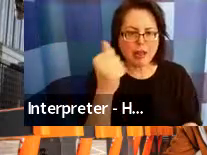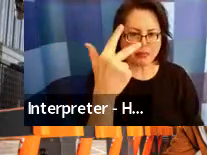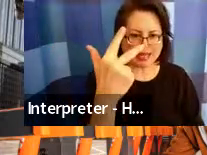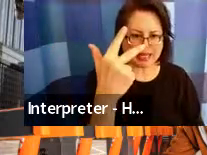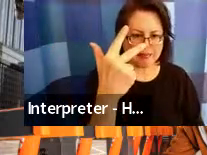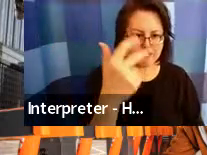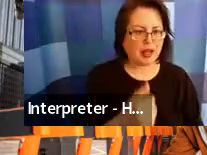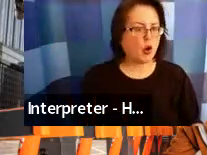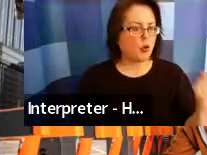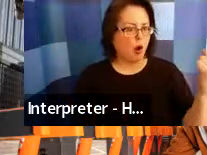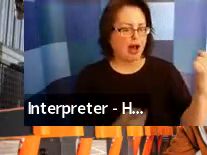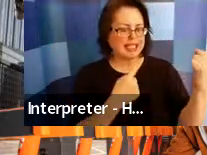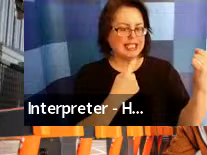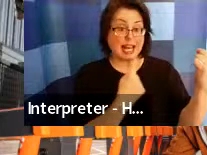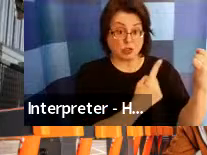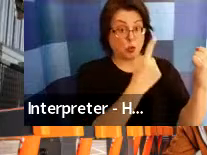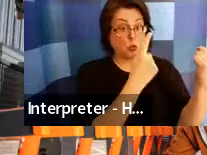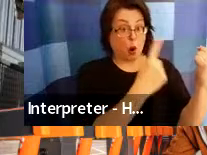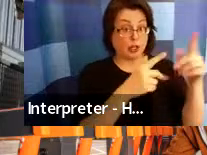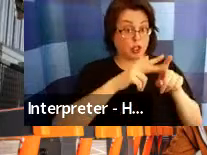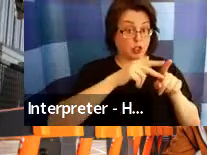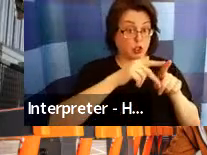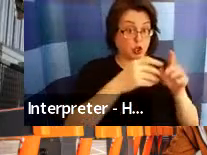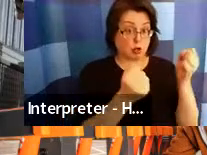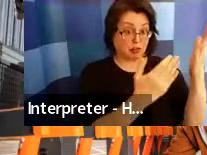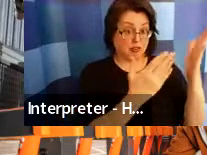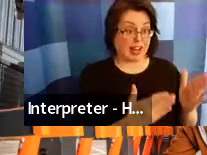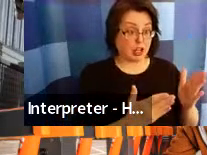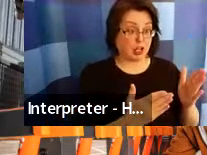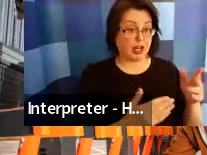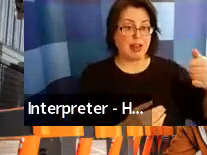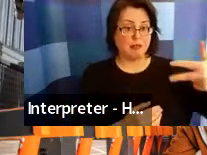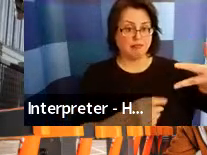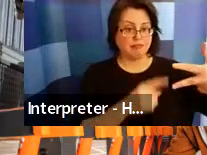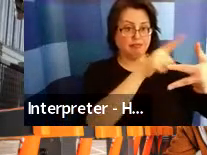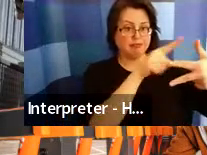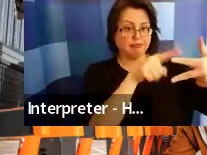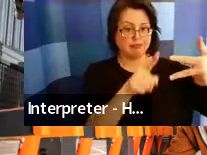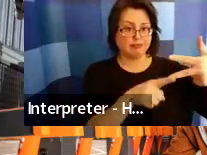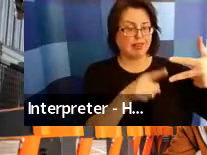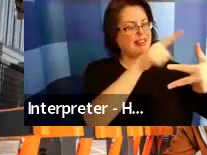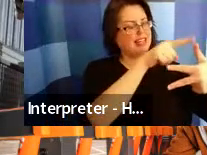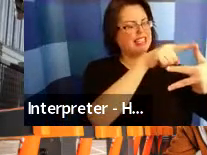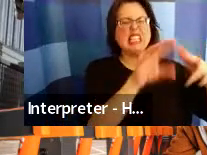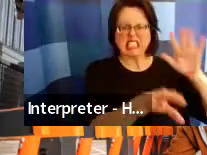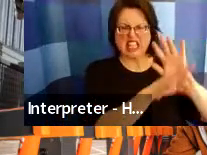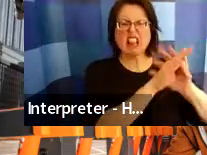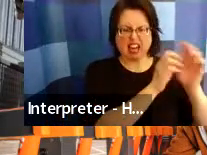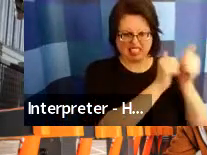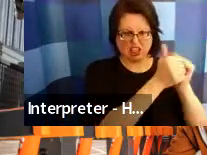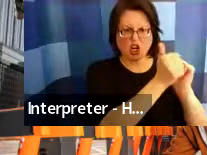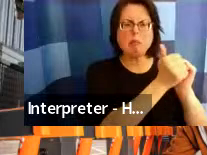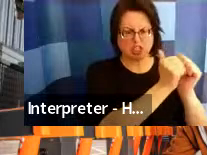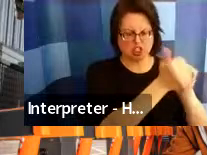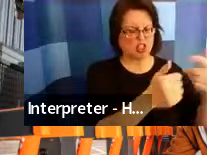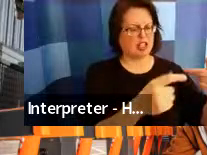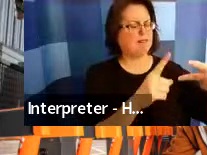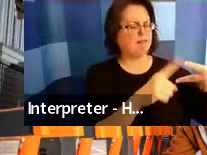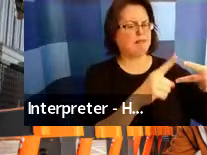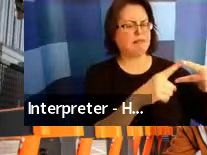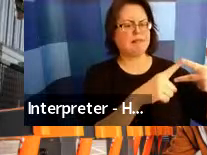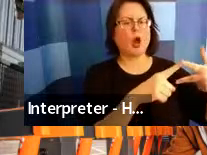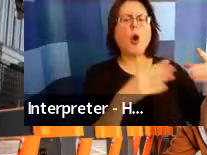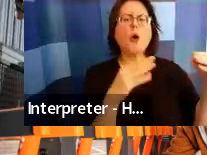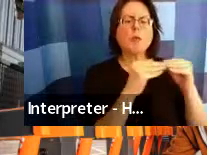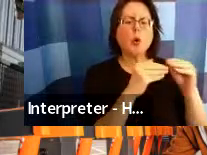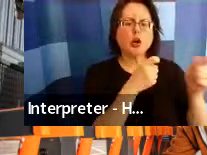Provider. There are 3 bullet points under that. The first bullet point is selected as part of a competitive process. The second bullet point is more control